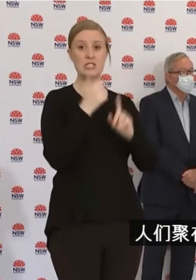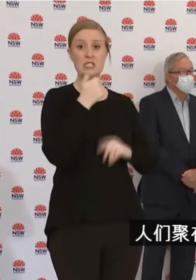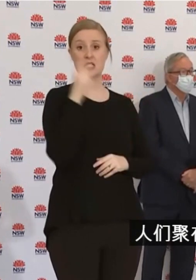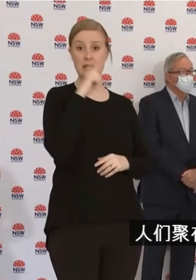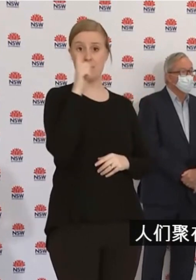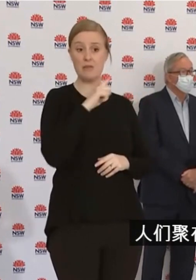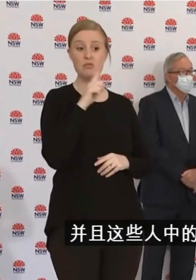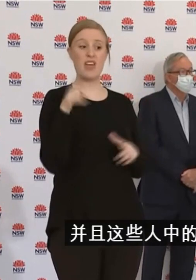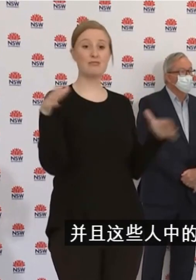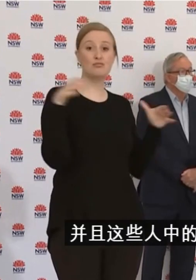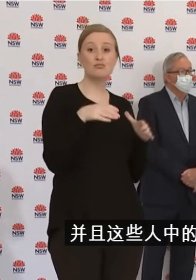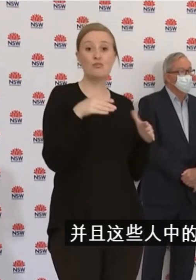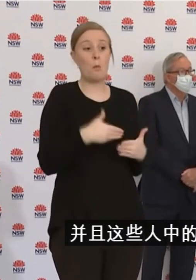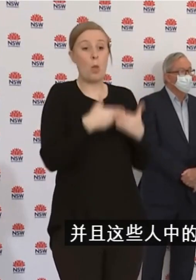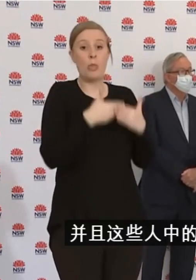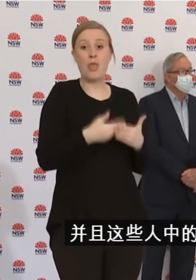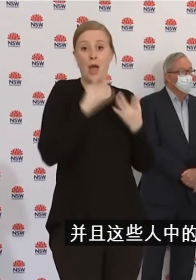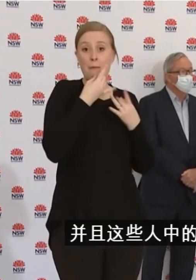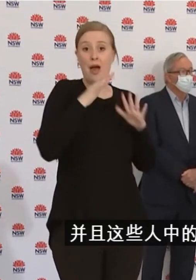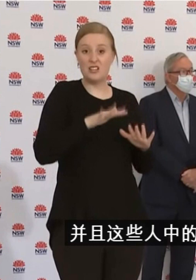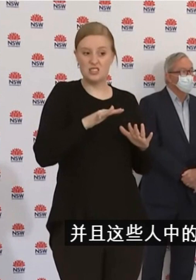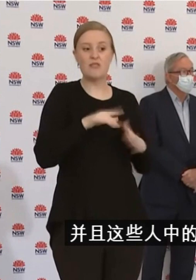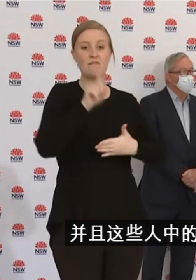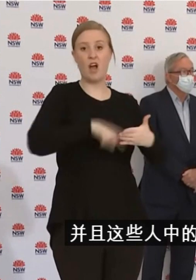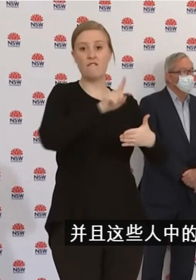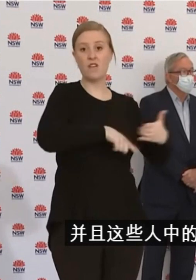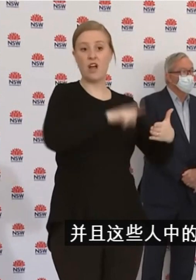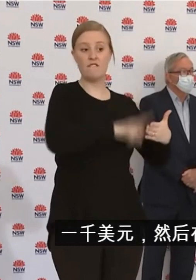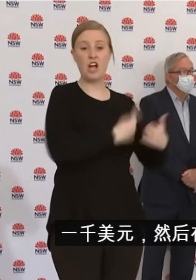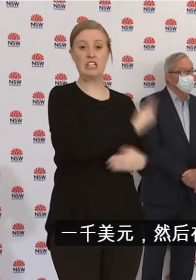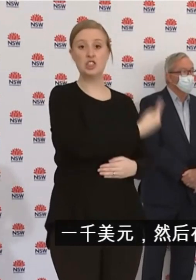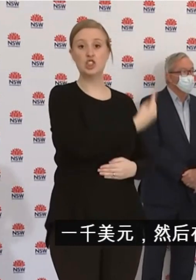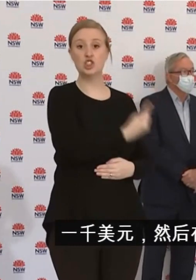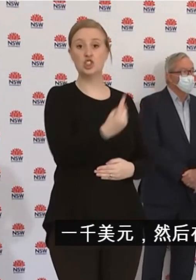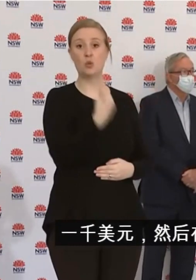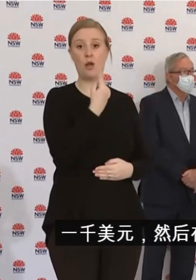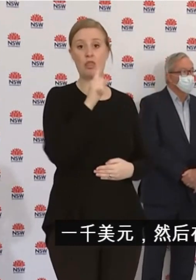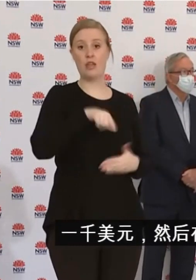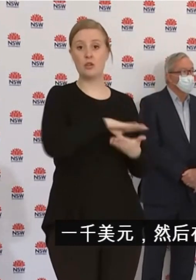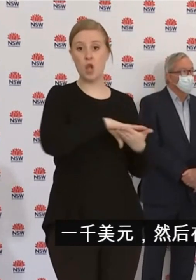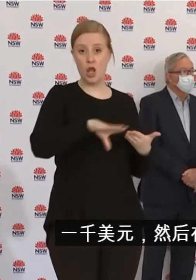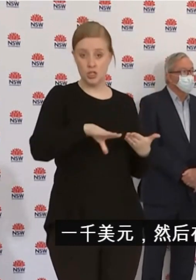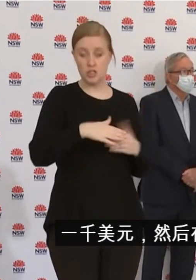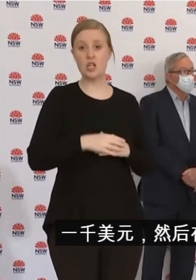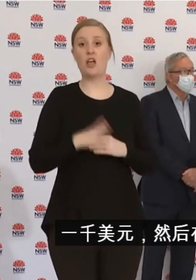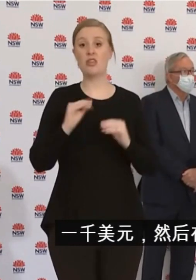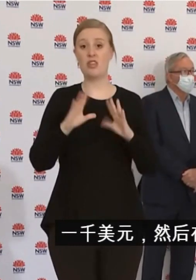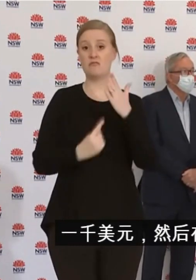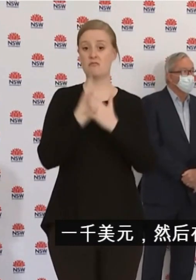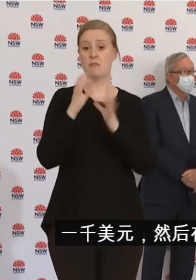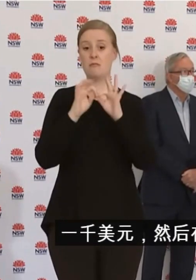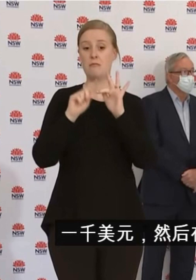to have a birthday party, and each of those people was issued an infringement notice for $1,000. And then at Belmont